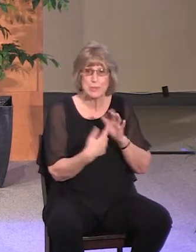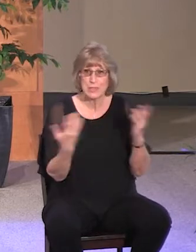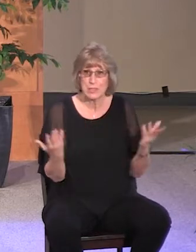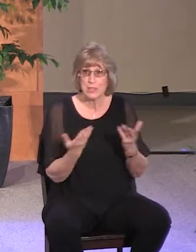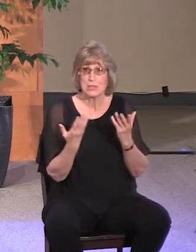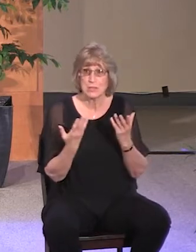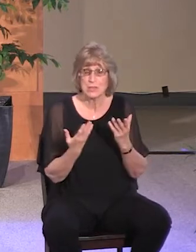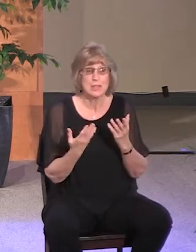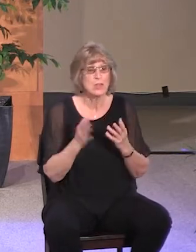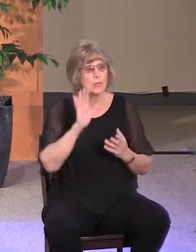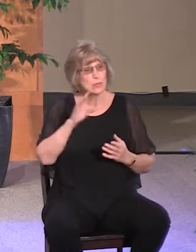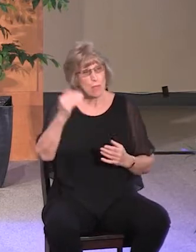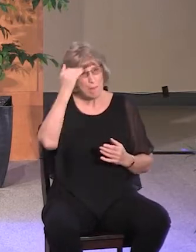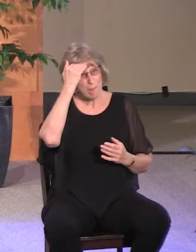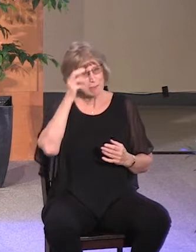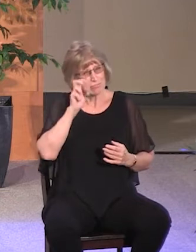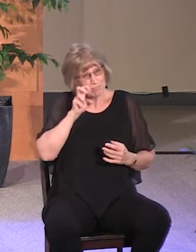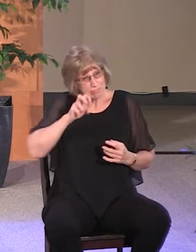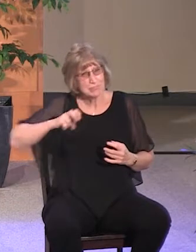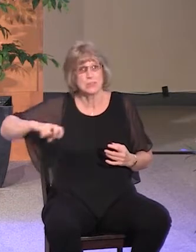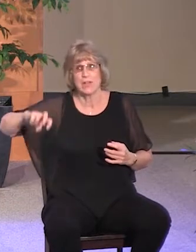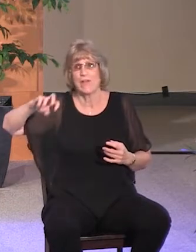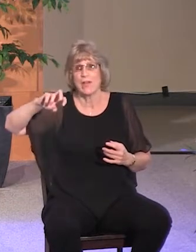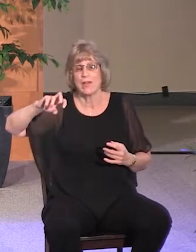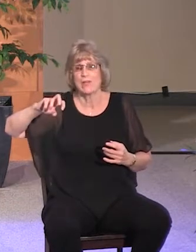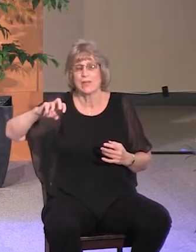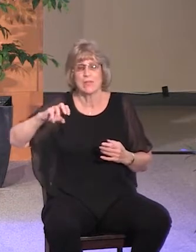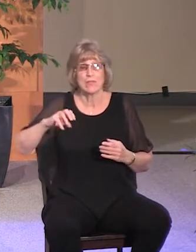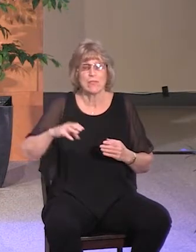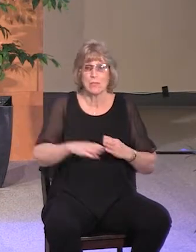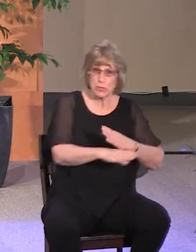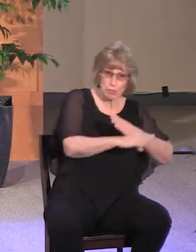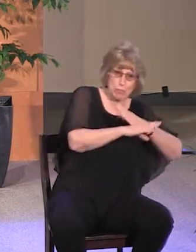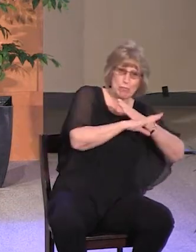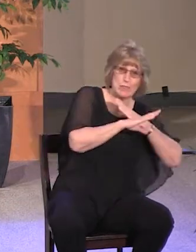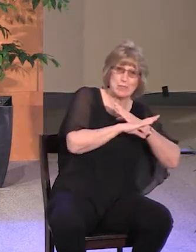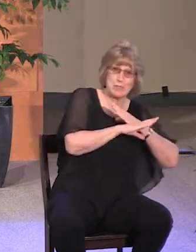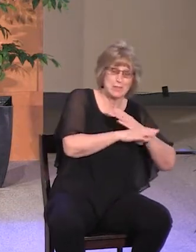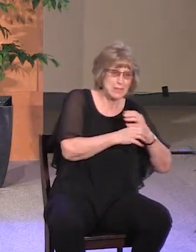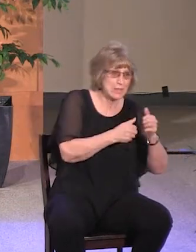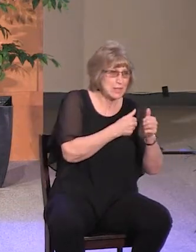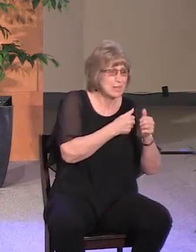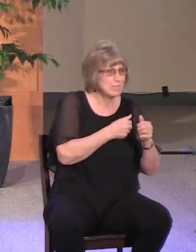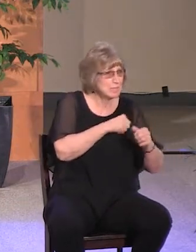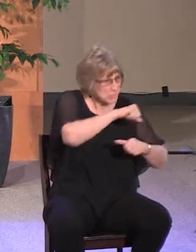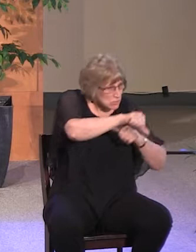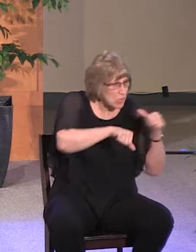your consciousness from being in this type of resistance to each other because of